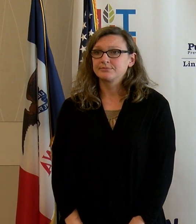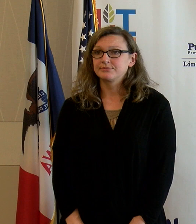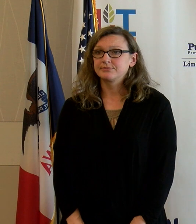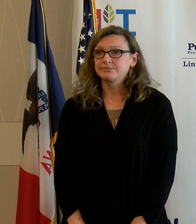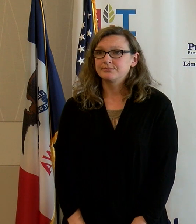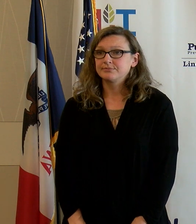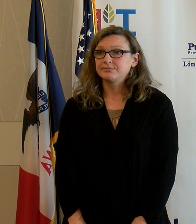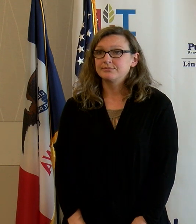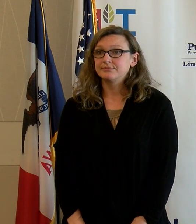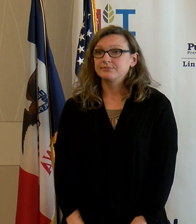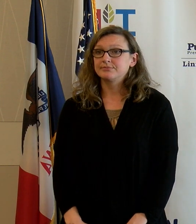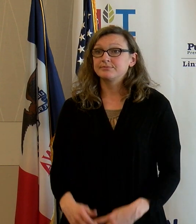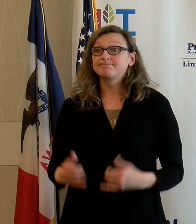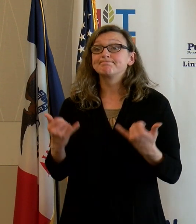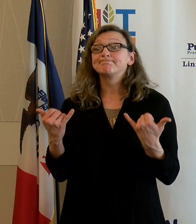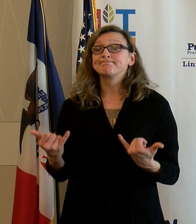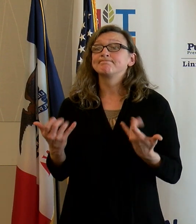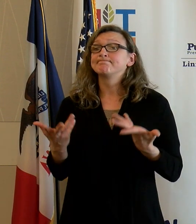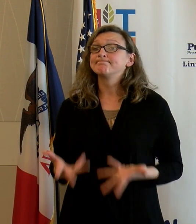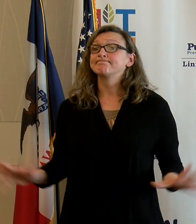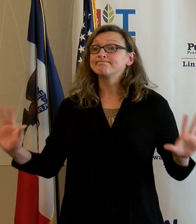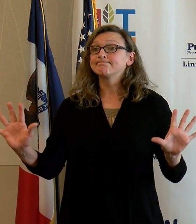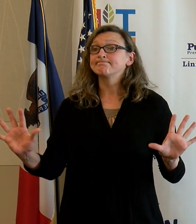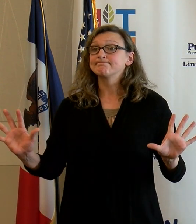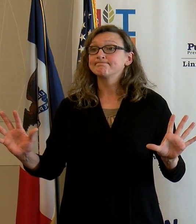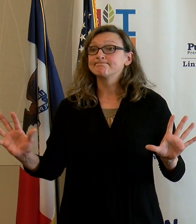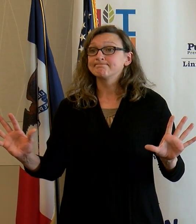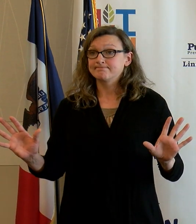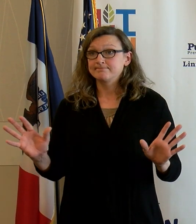At this time, that will conclude our press conference for today.